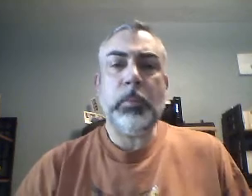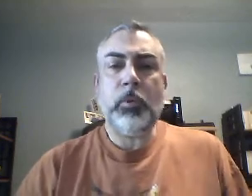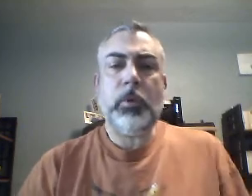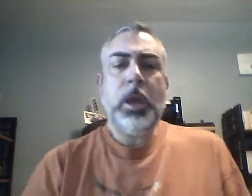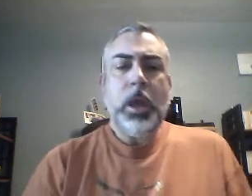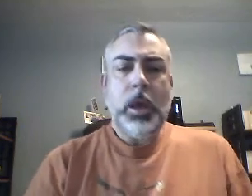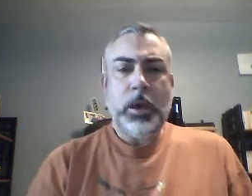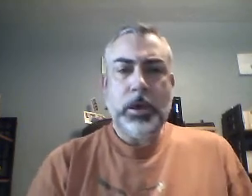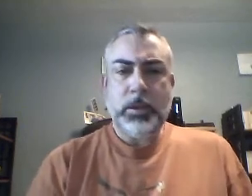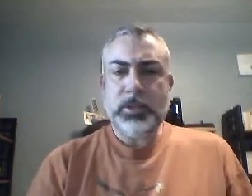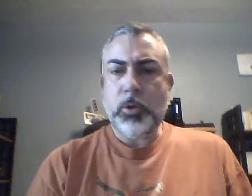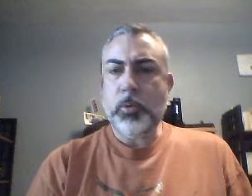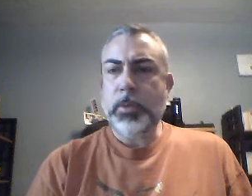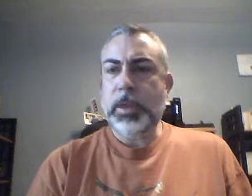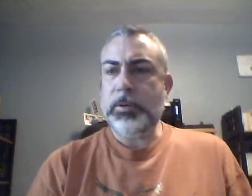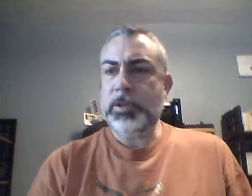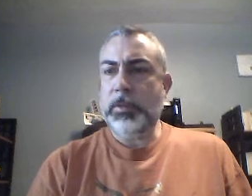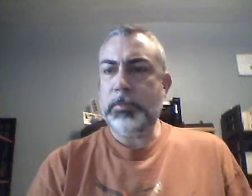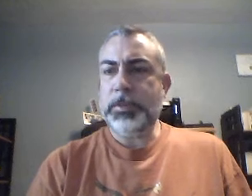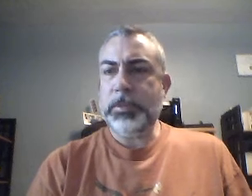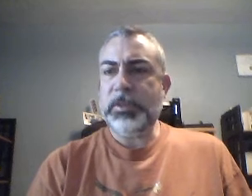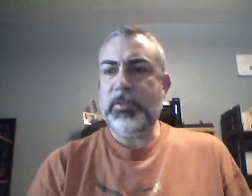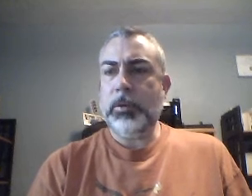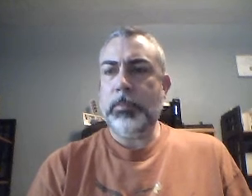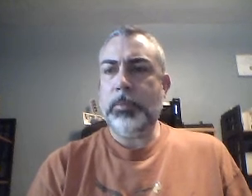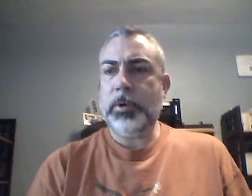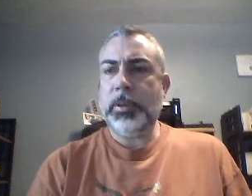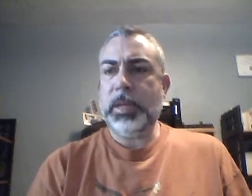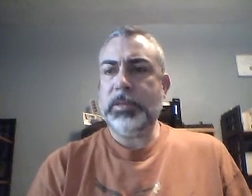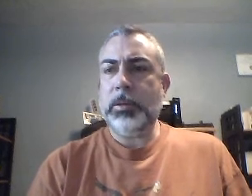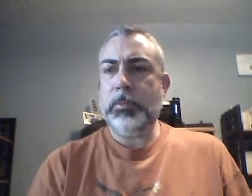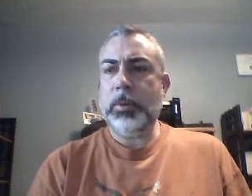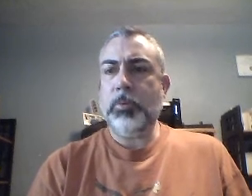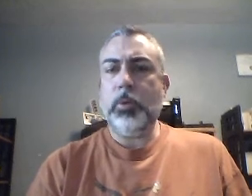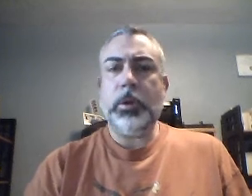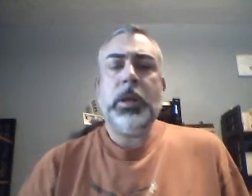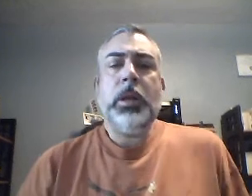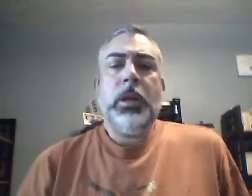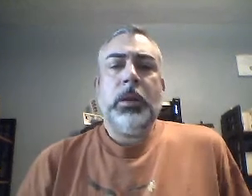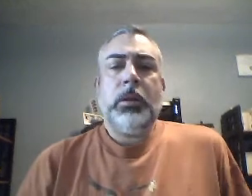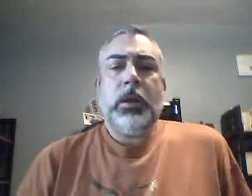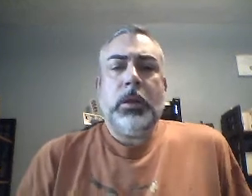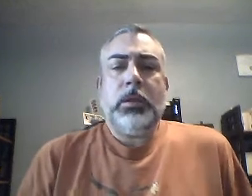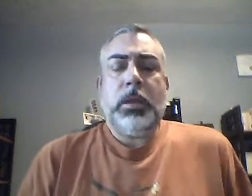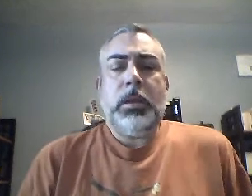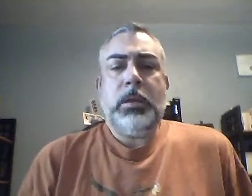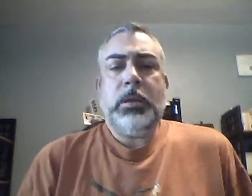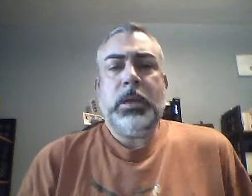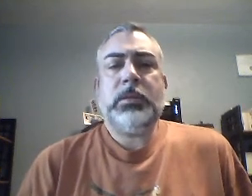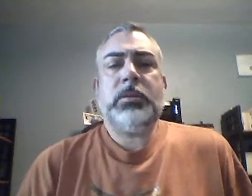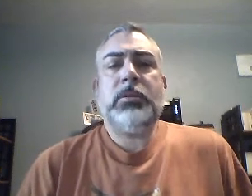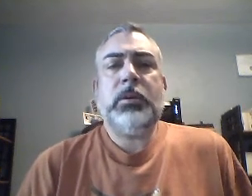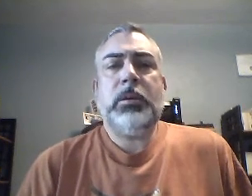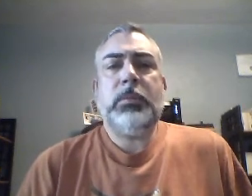people. So there's some stuff in our book that's important. Uh, it's